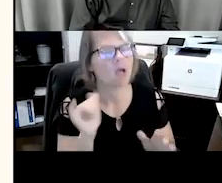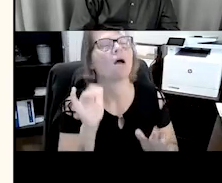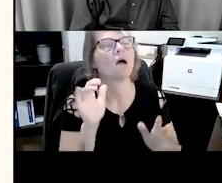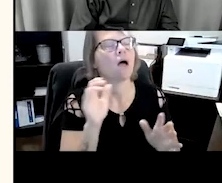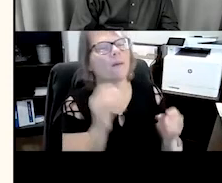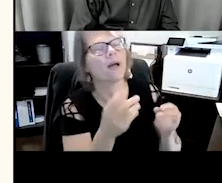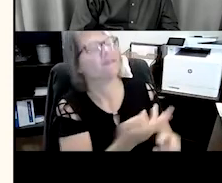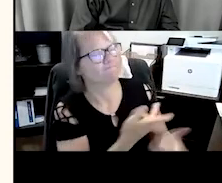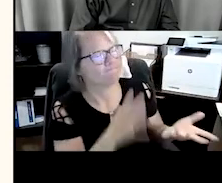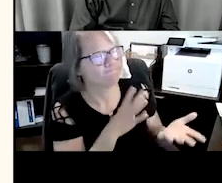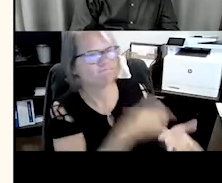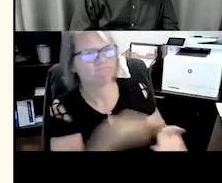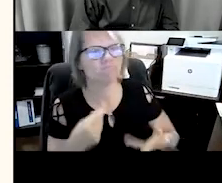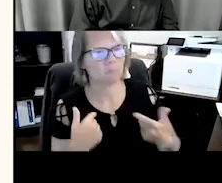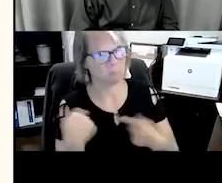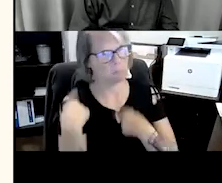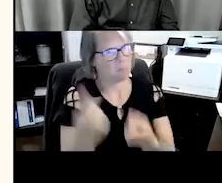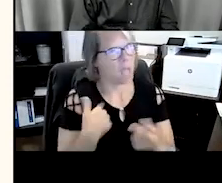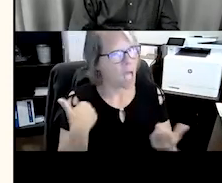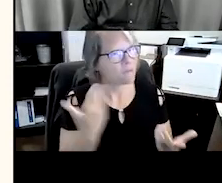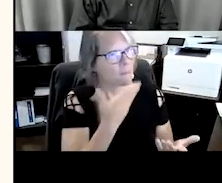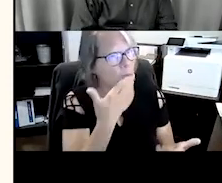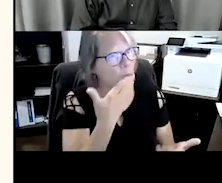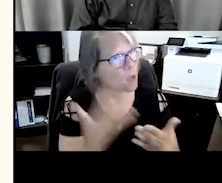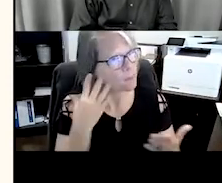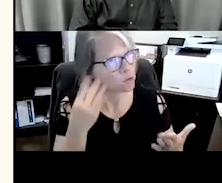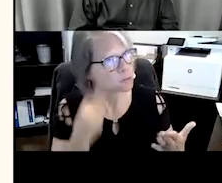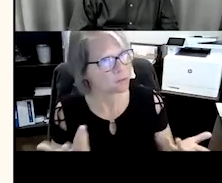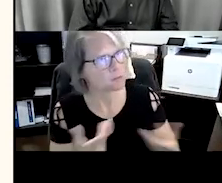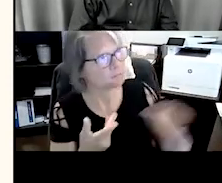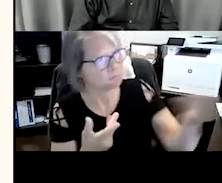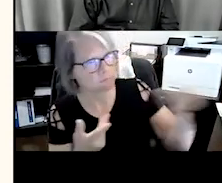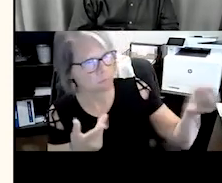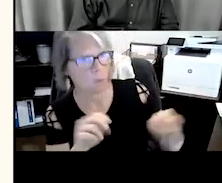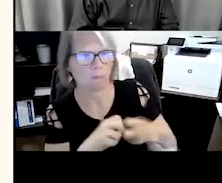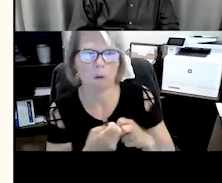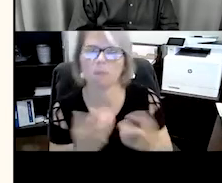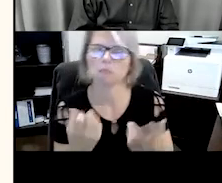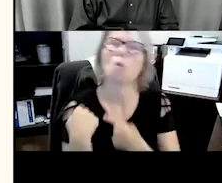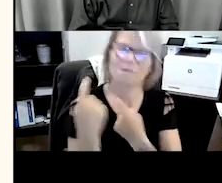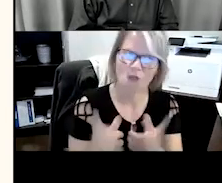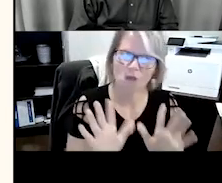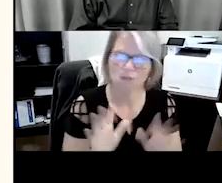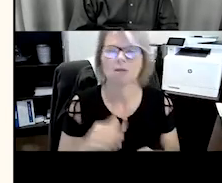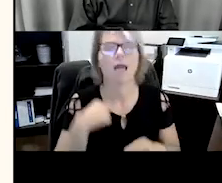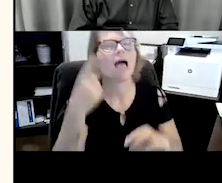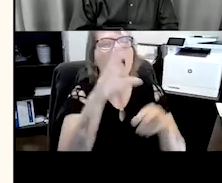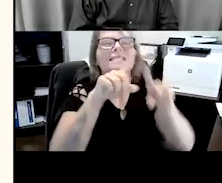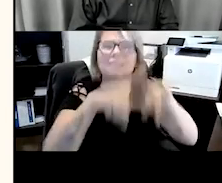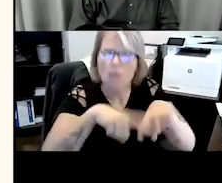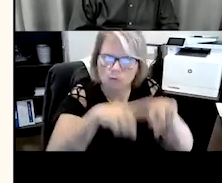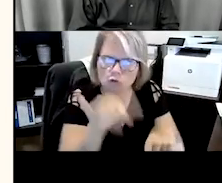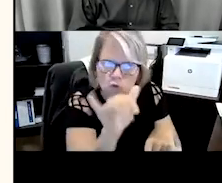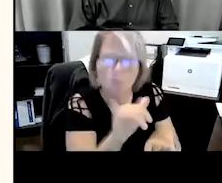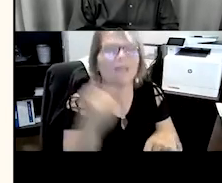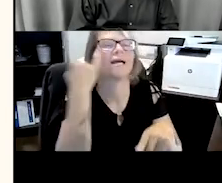so it's not all the way better, but I've noticed there has been an improvement with drive-through service. People are a little bit more patient.